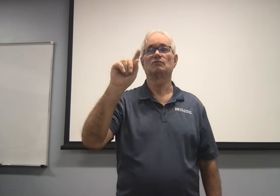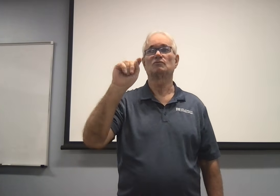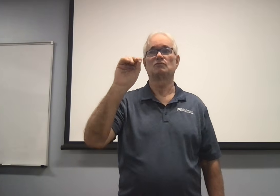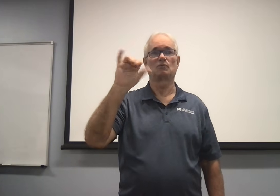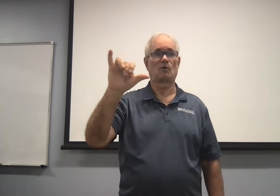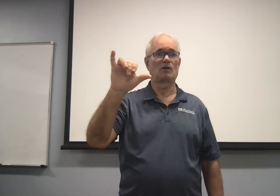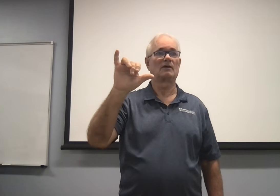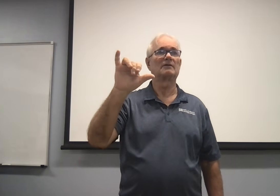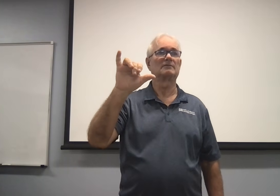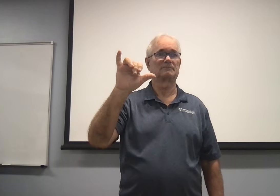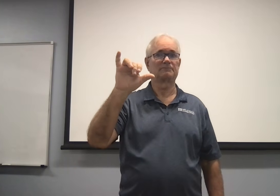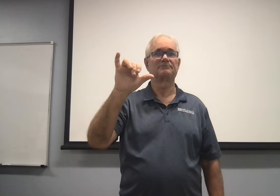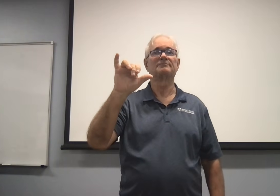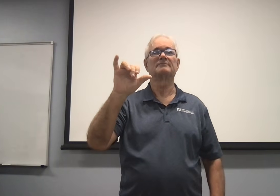Toy.